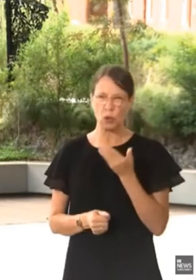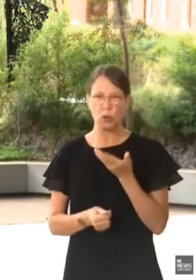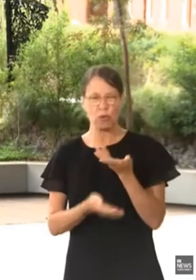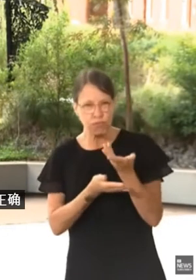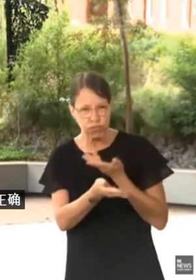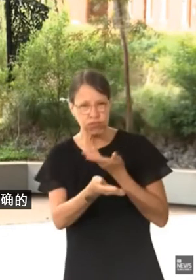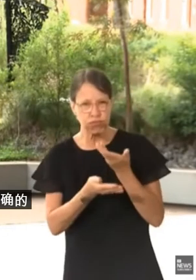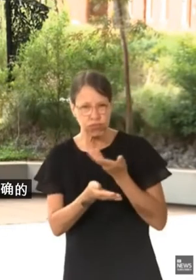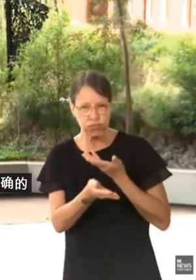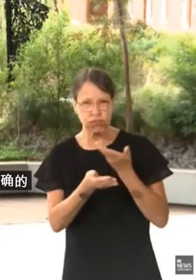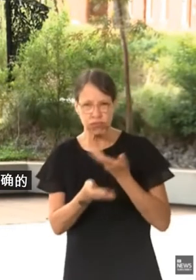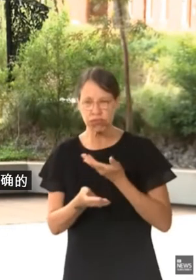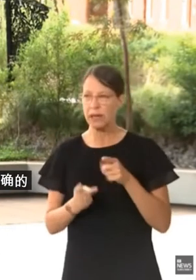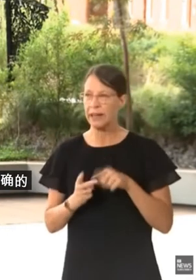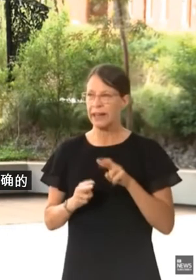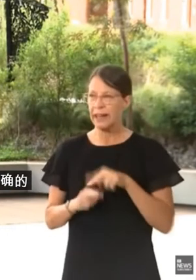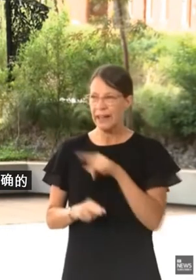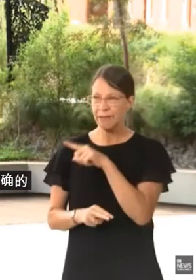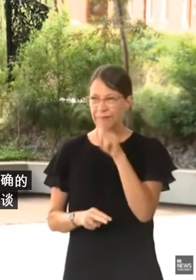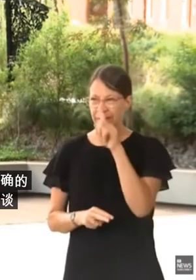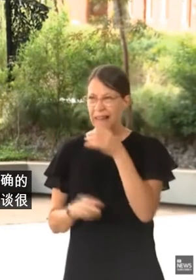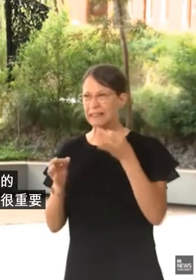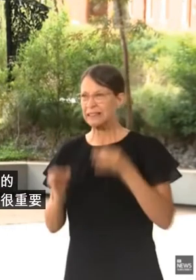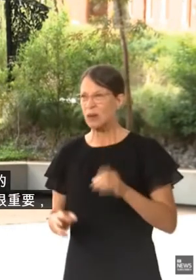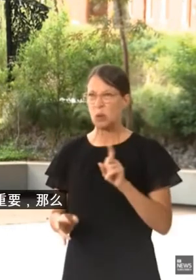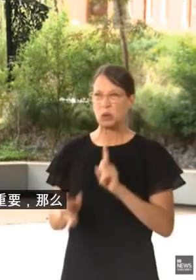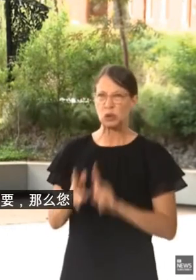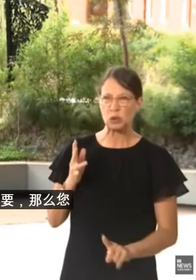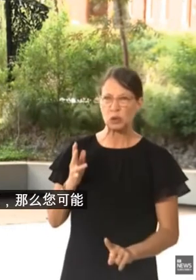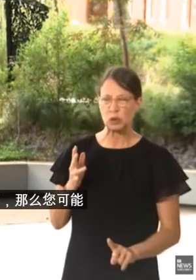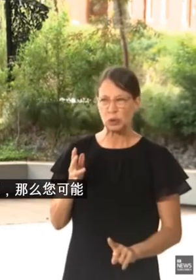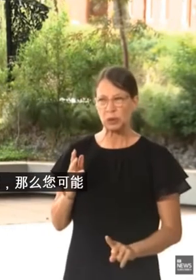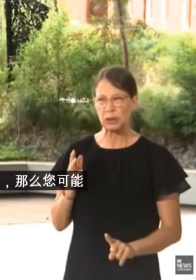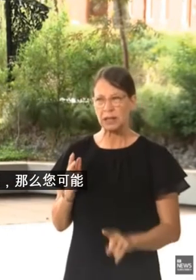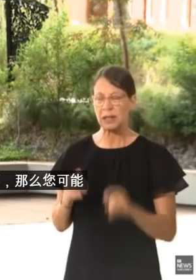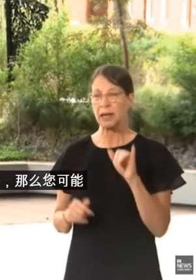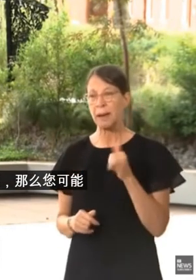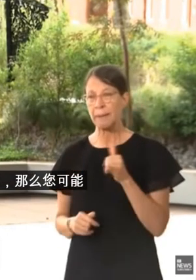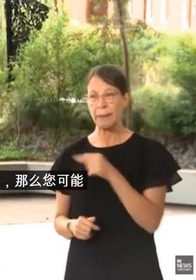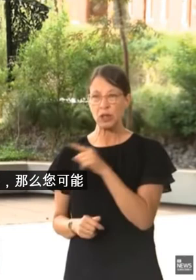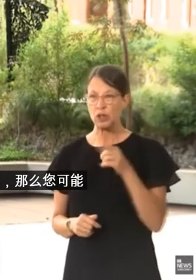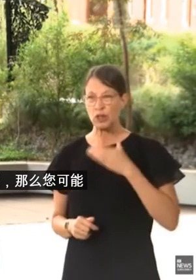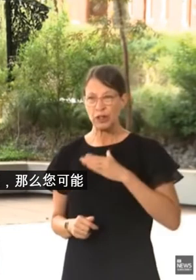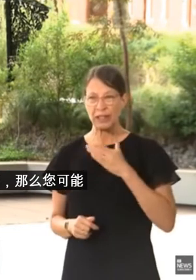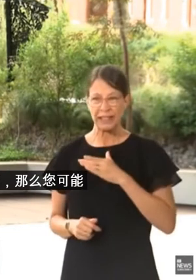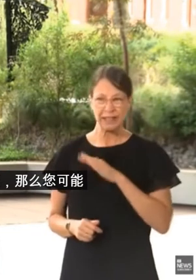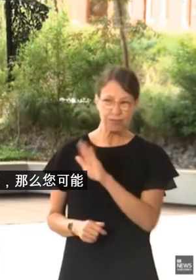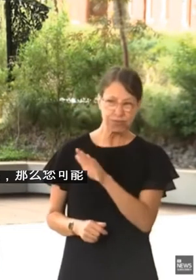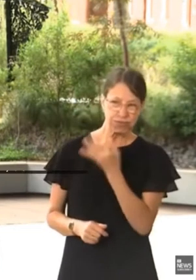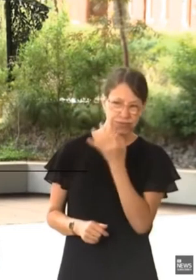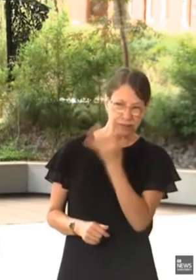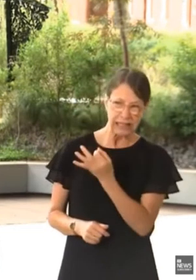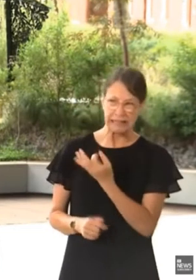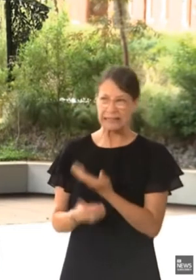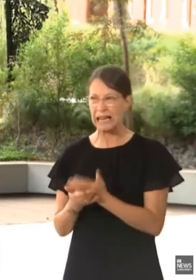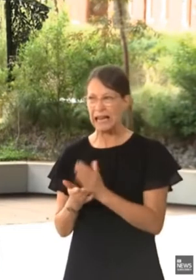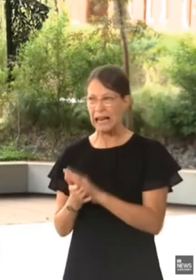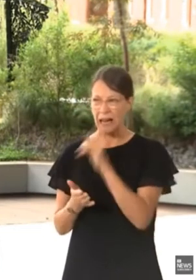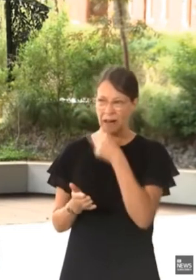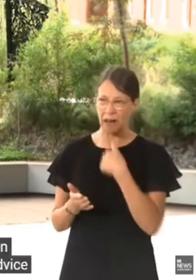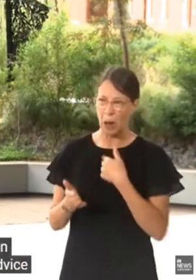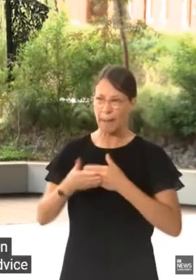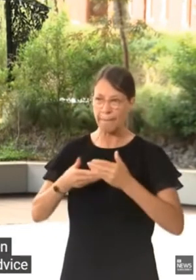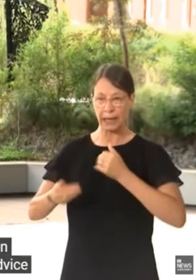you're struggling to make good decisions in that regard, then you may need to seek some advice on how you're managing